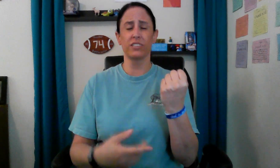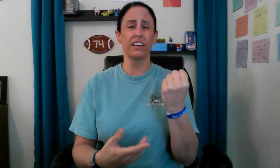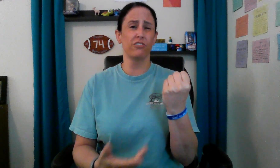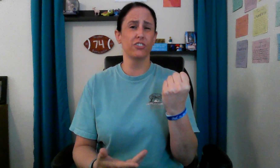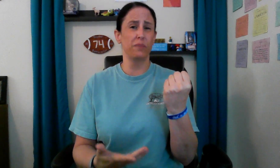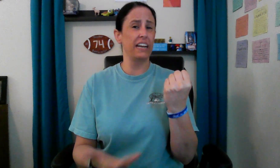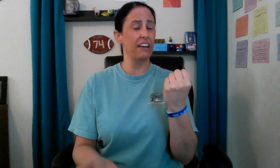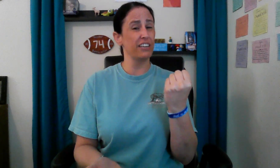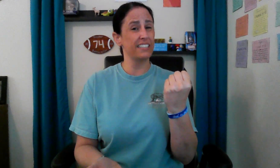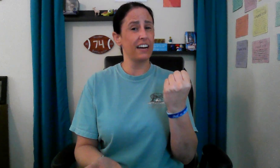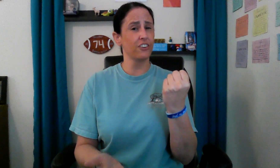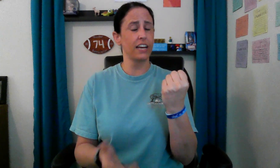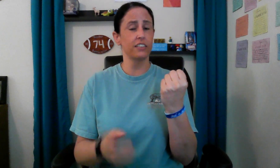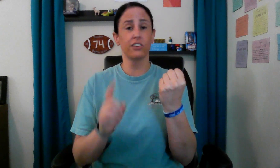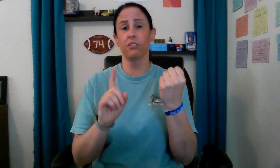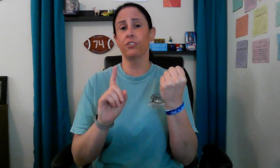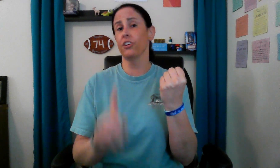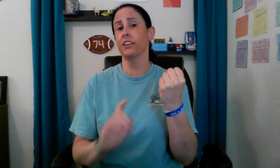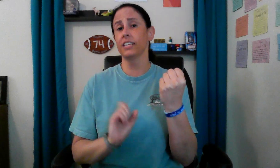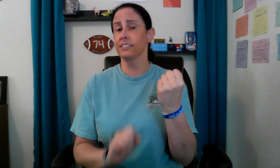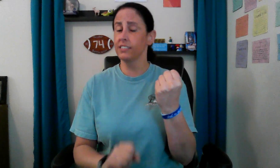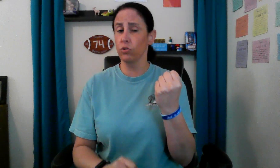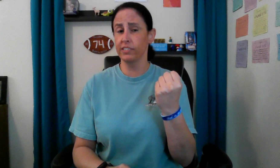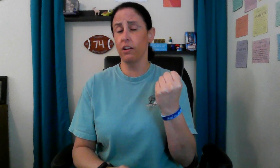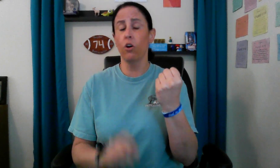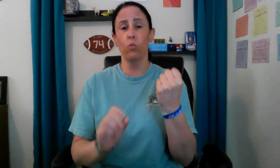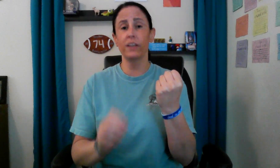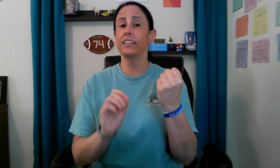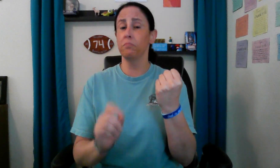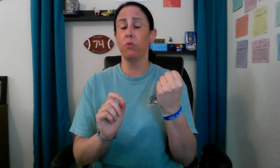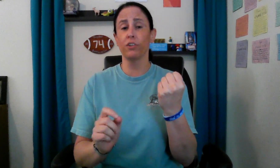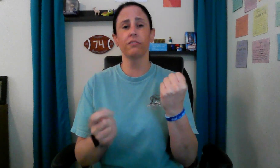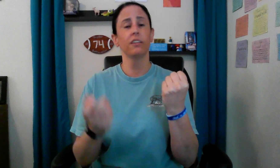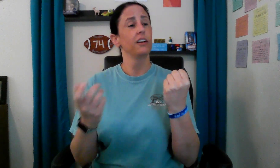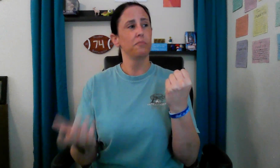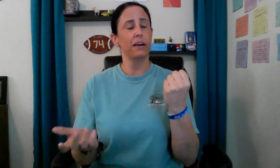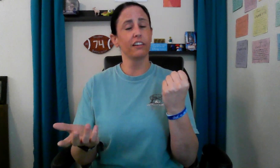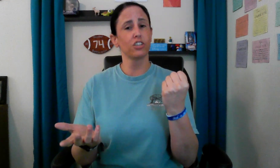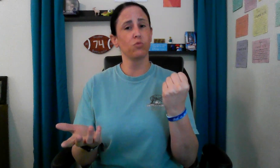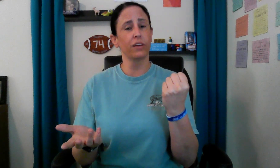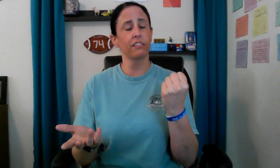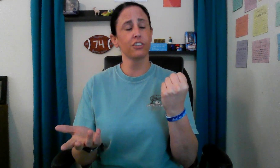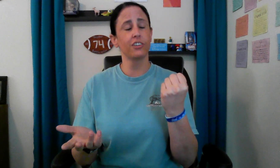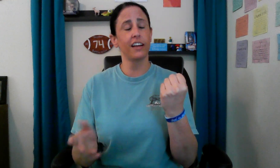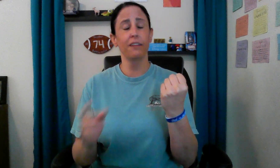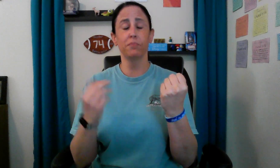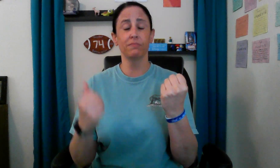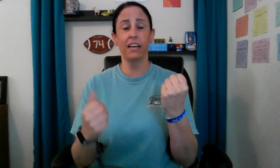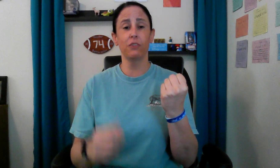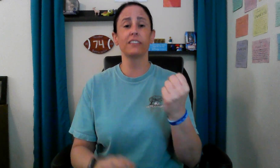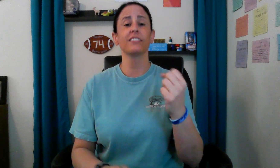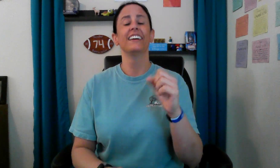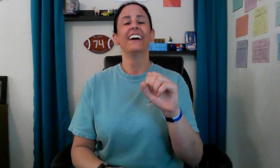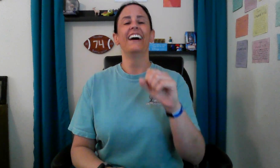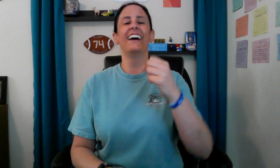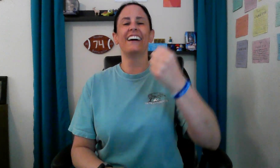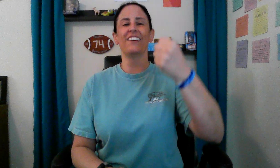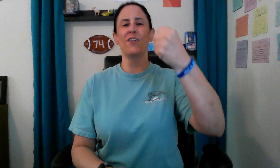can also mean every Saturday. So your context is always important. My English won't English today, but anyways,